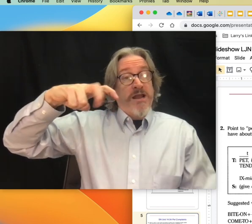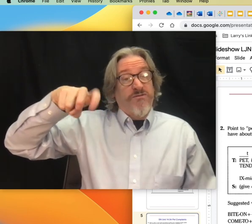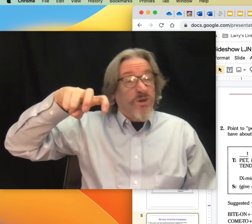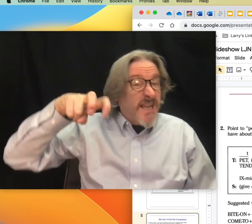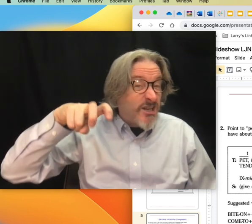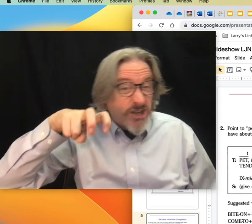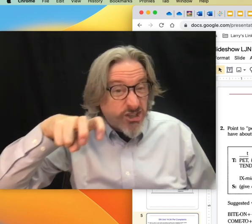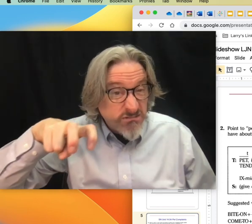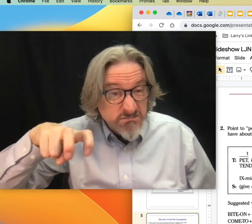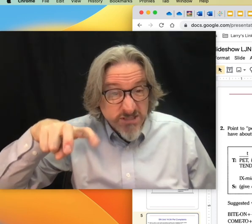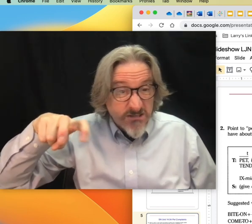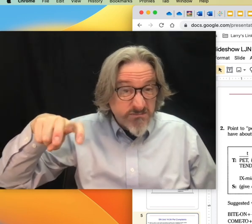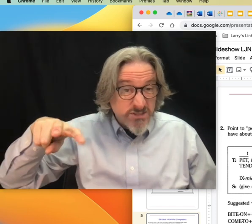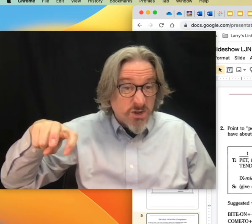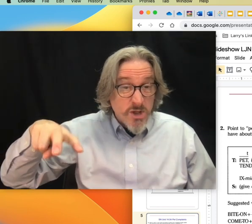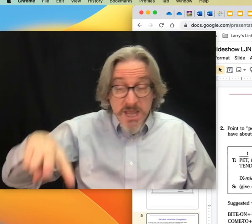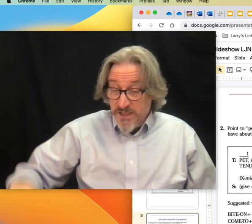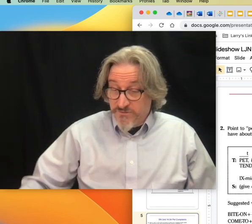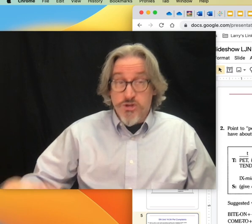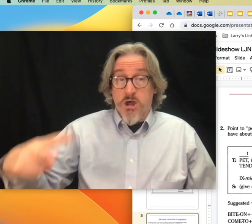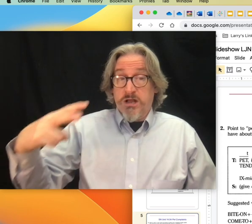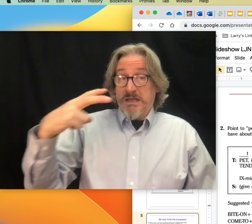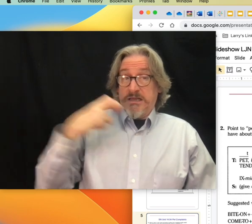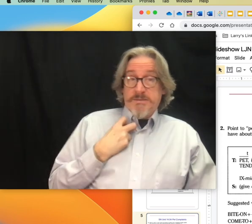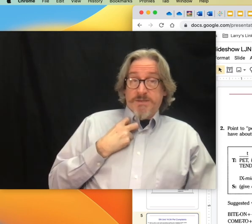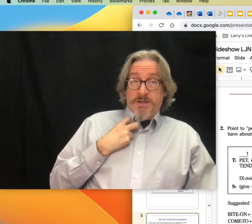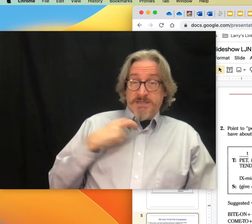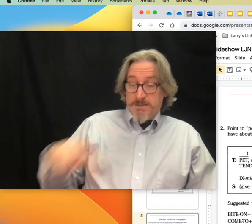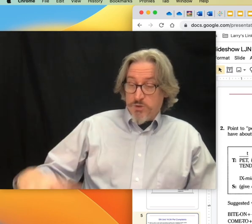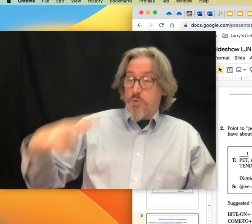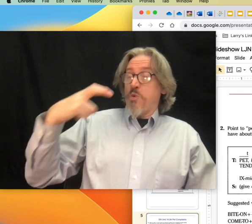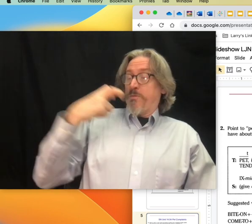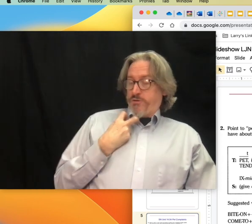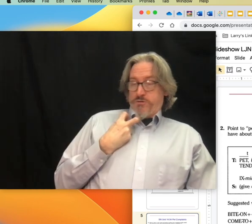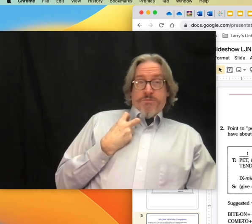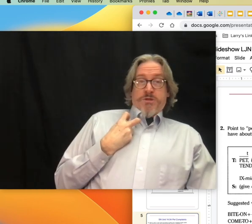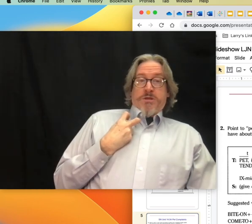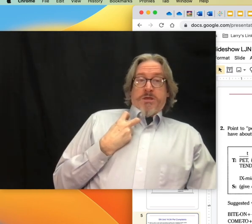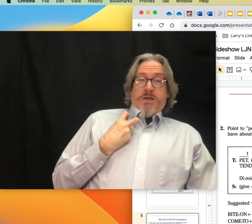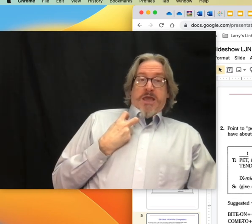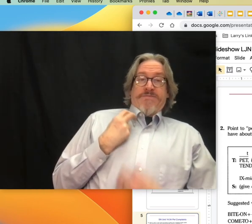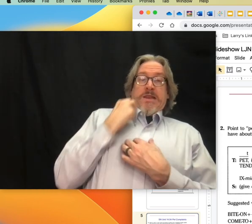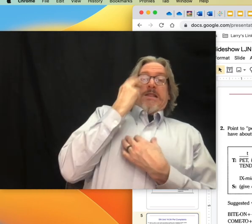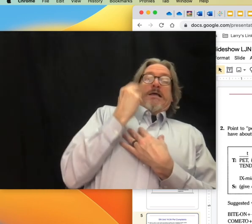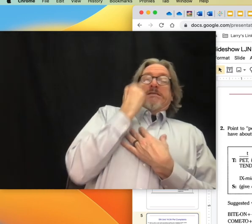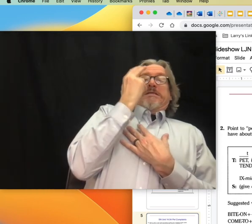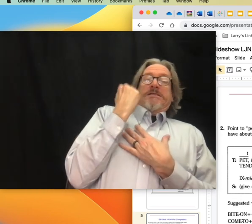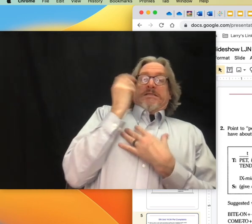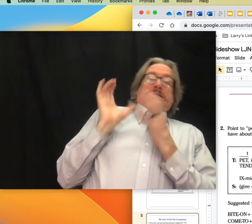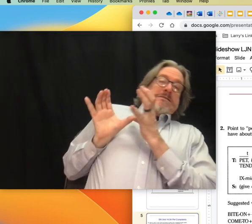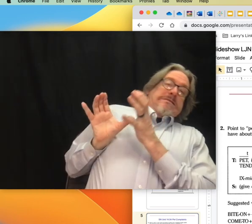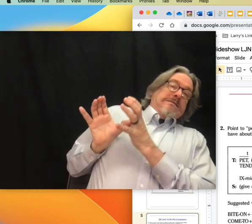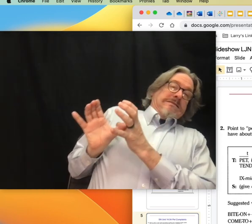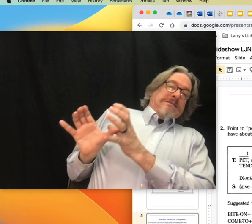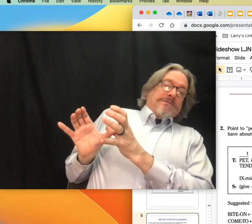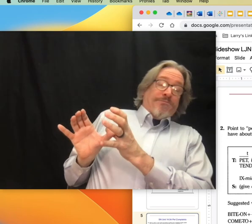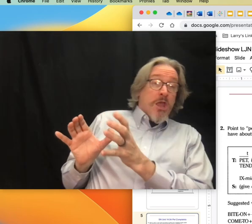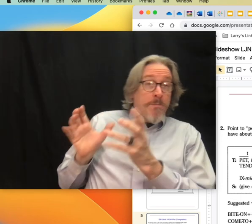for a four-legged creature. So if the dog leaps up on top of you, boom, and then